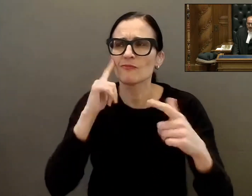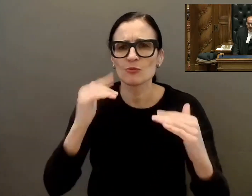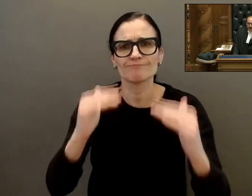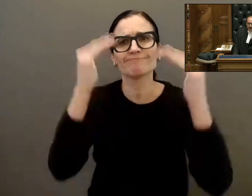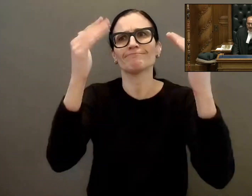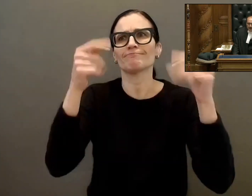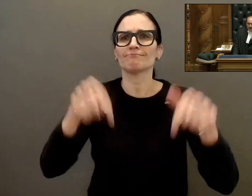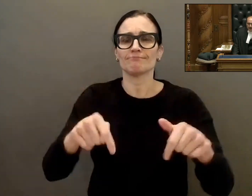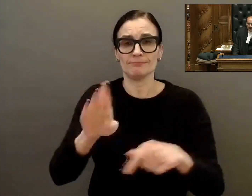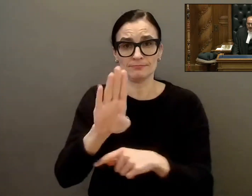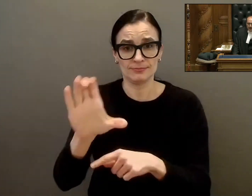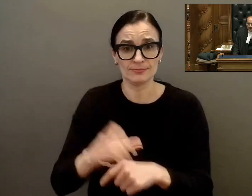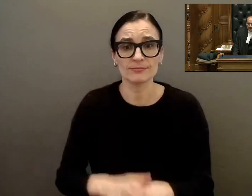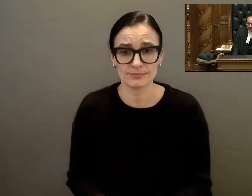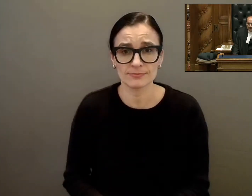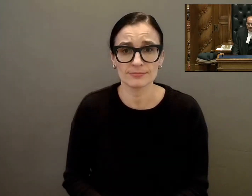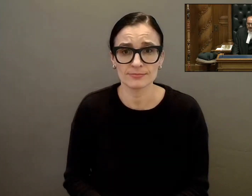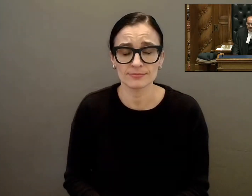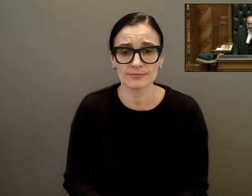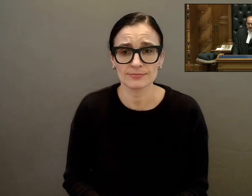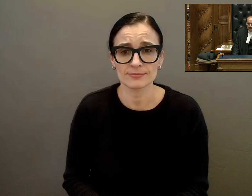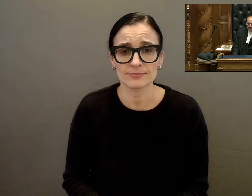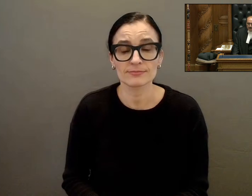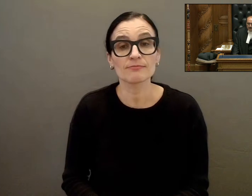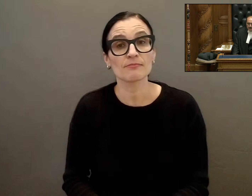Member for Burnaby East.